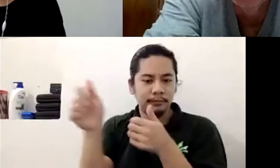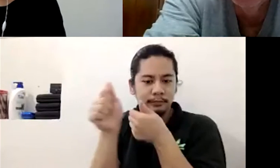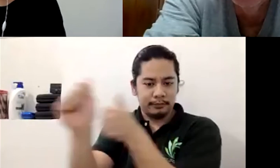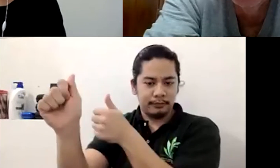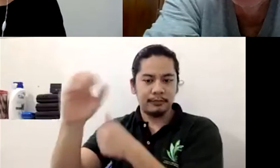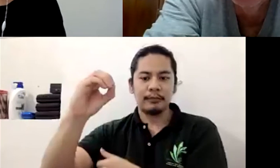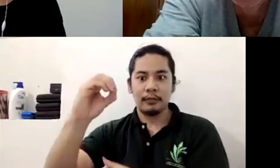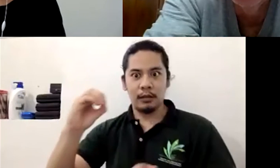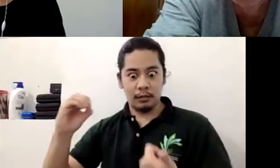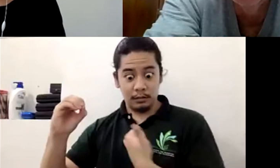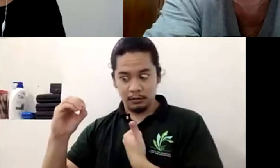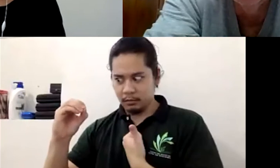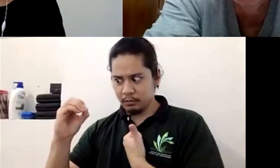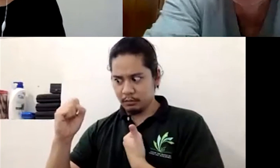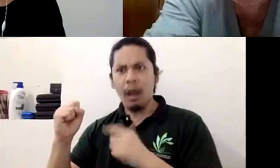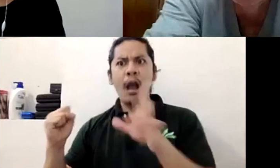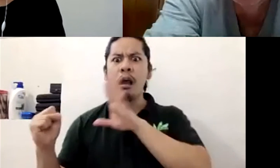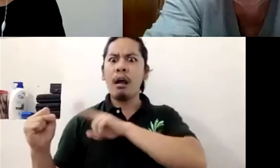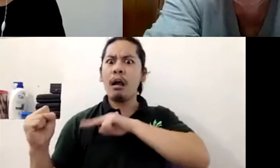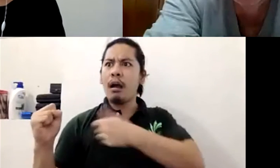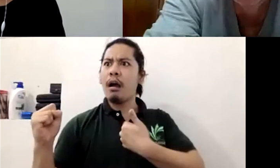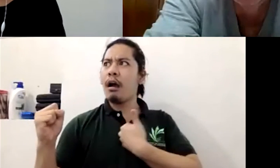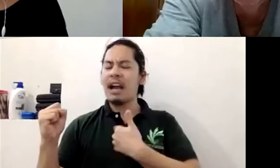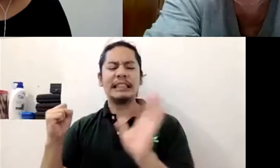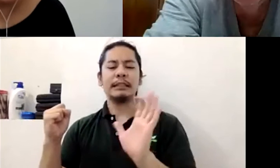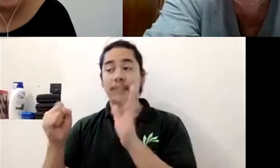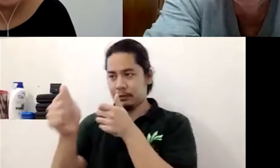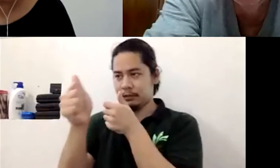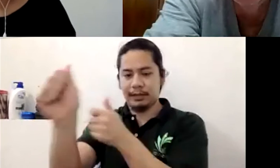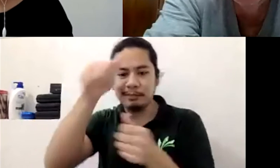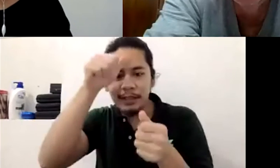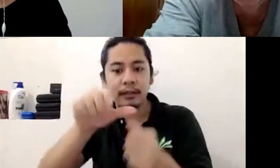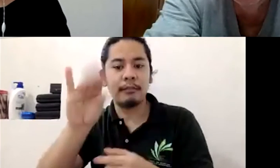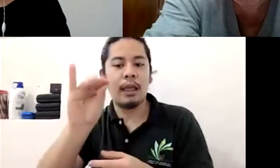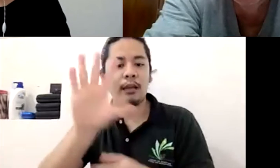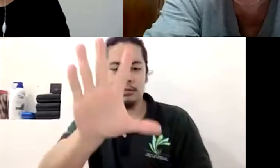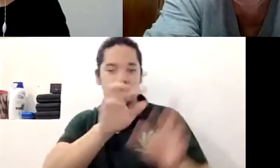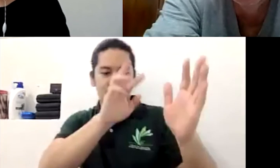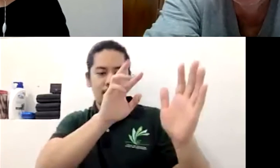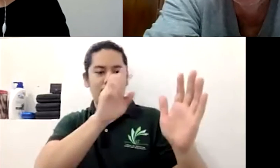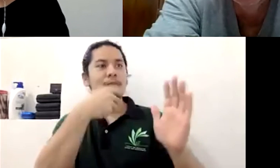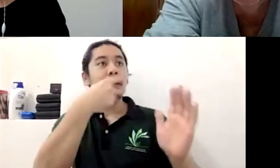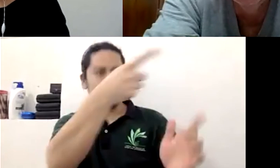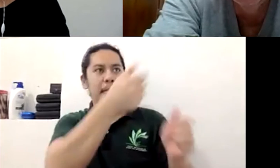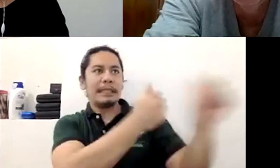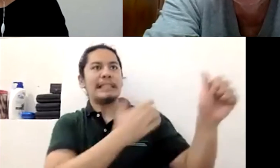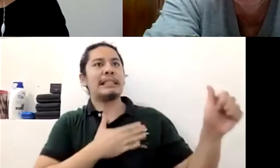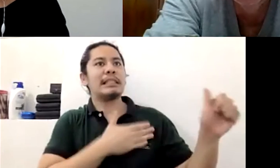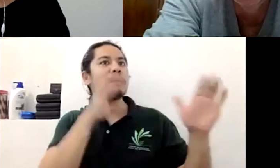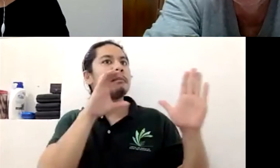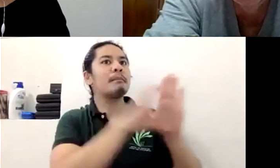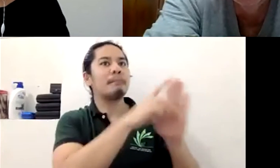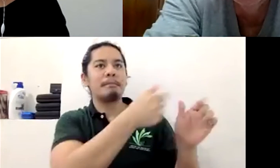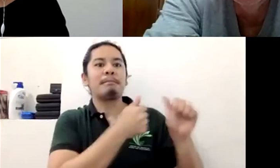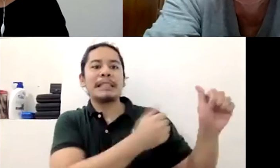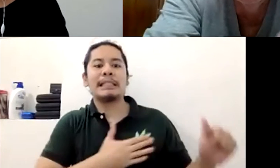So I think it's the image is clear. So it's not what the